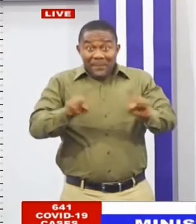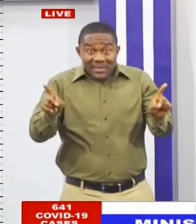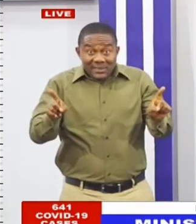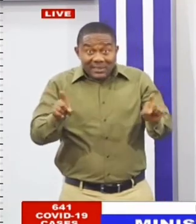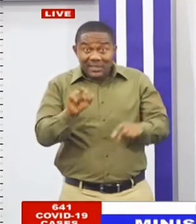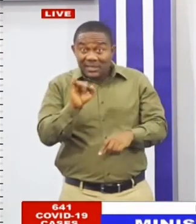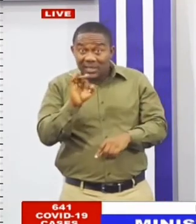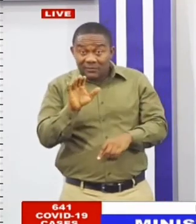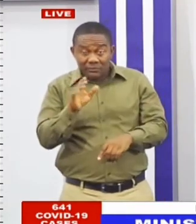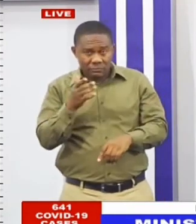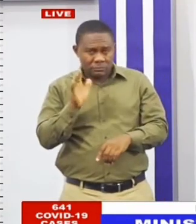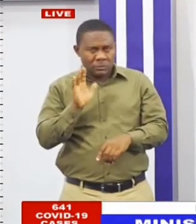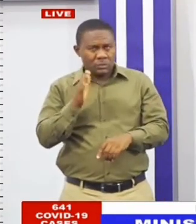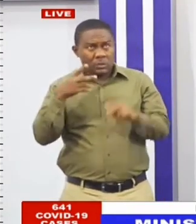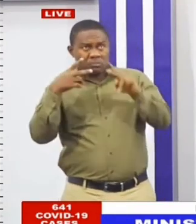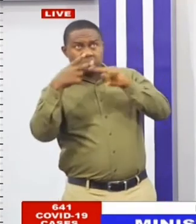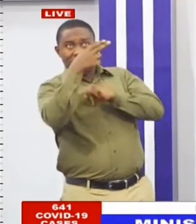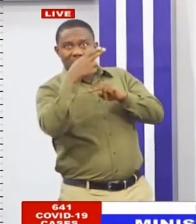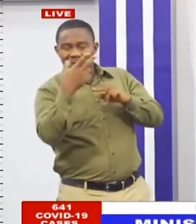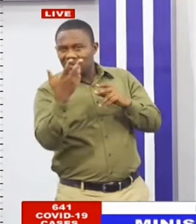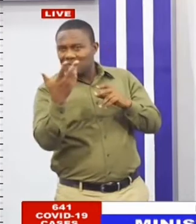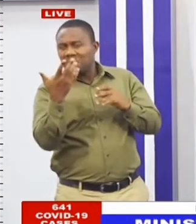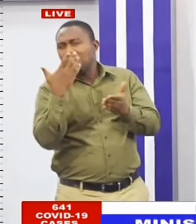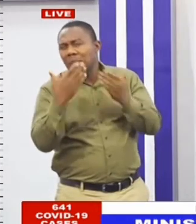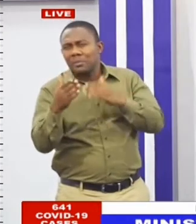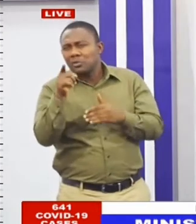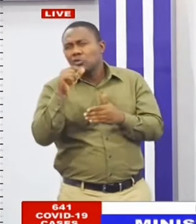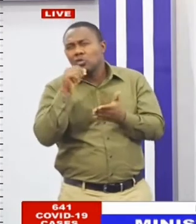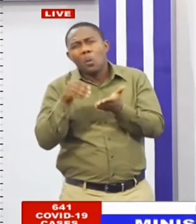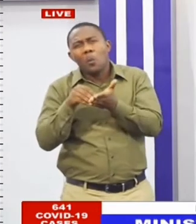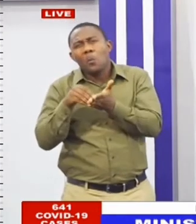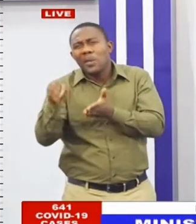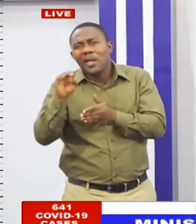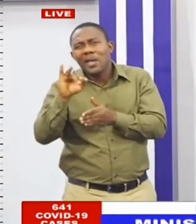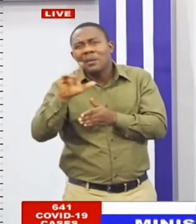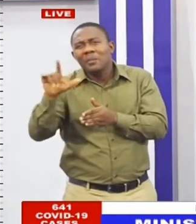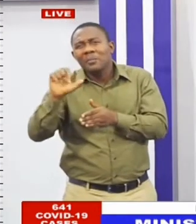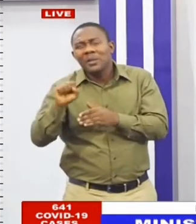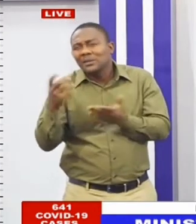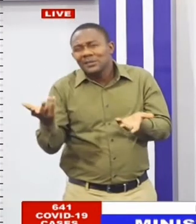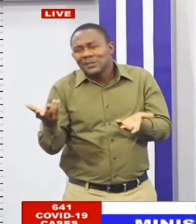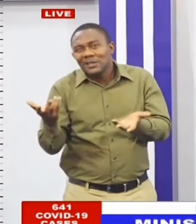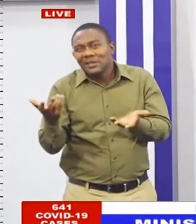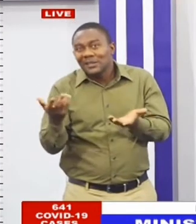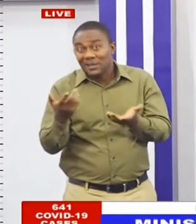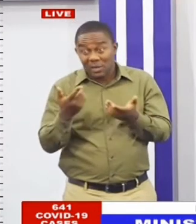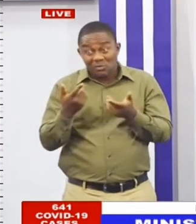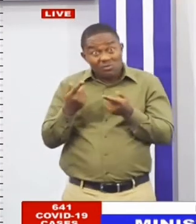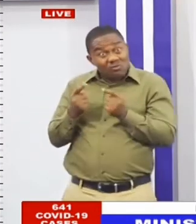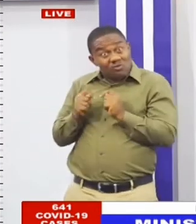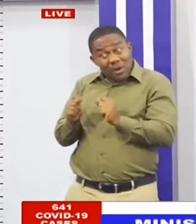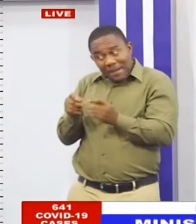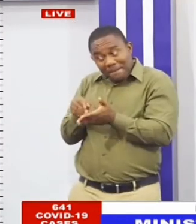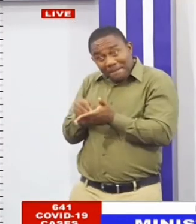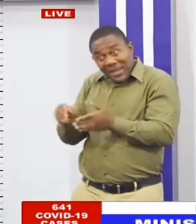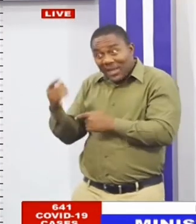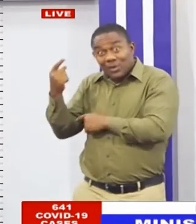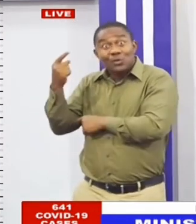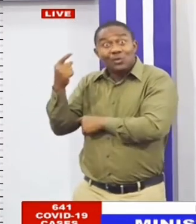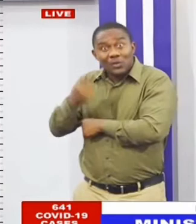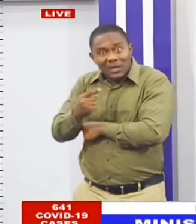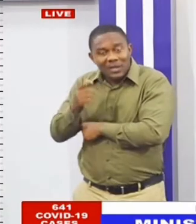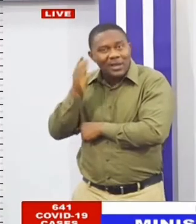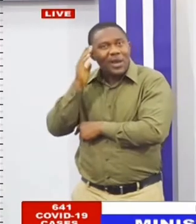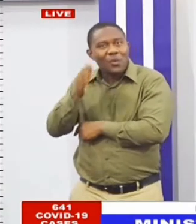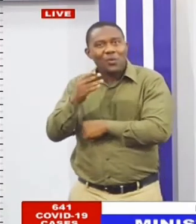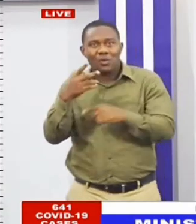your disconnection was because you haven't paid your bill and you have made an attempt to pay that bill today, then of course,